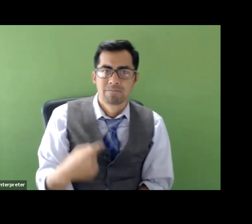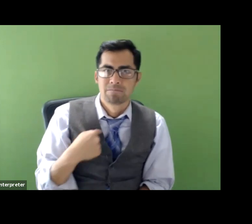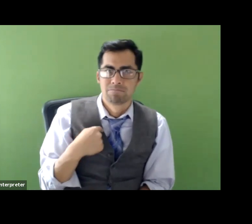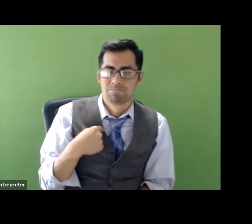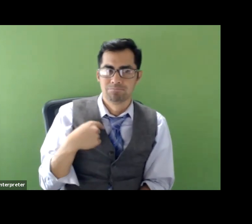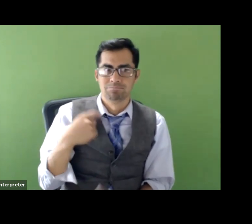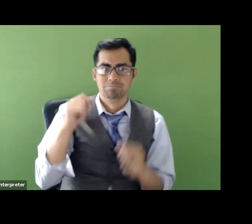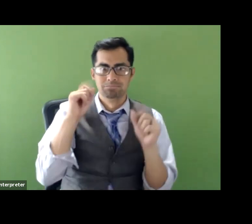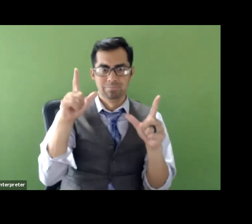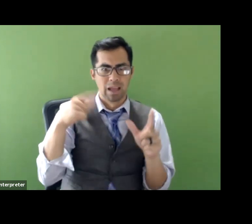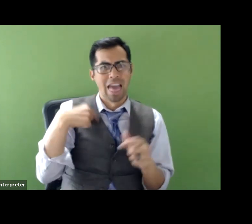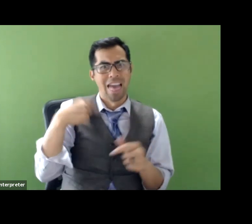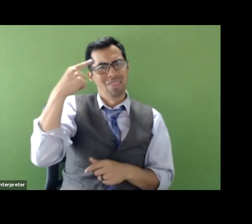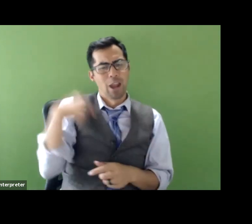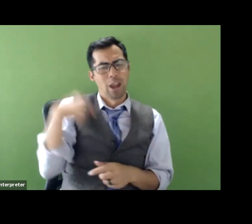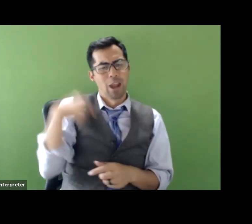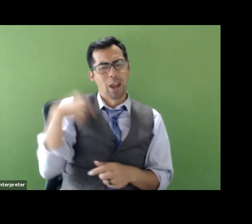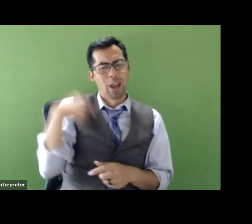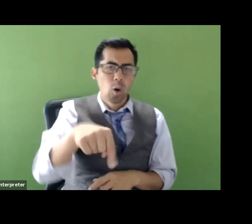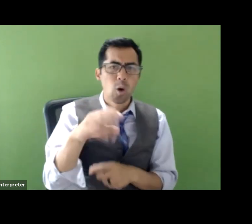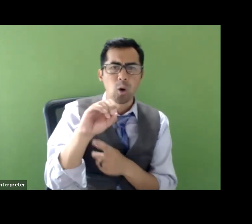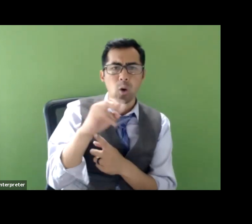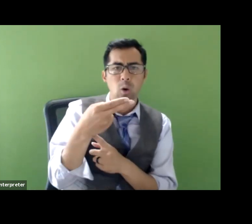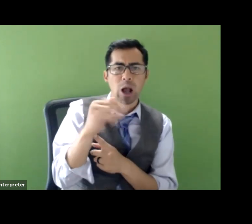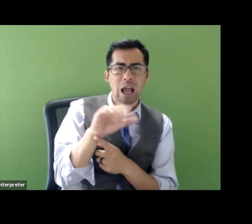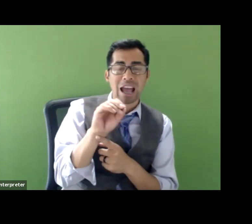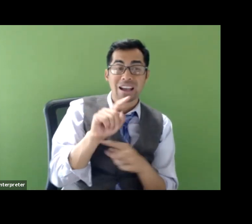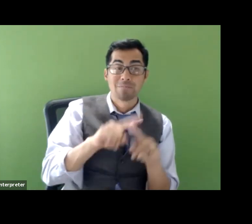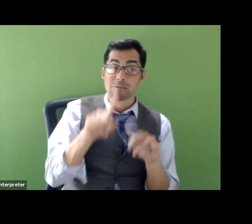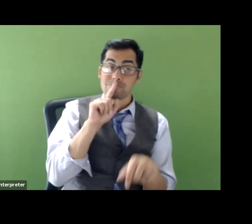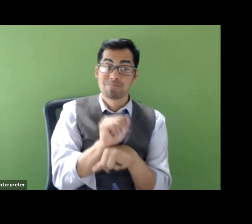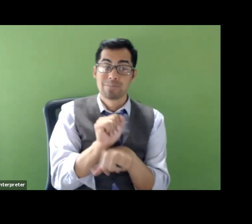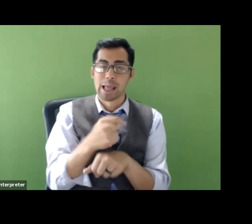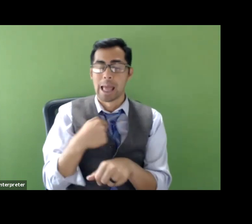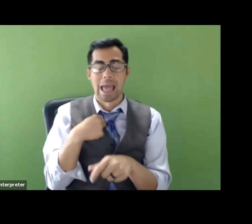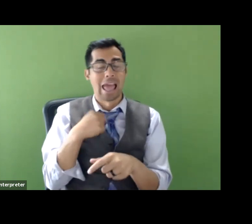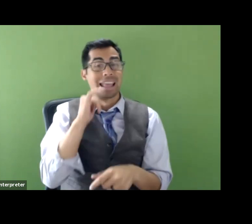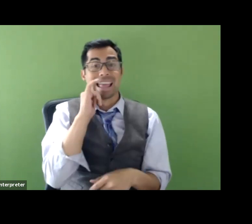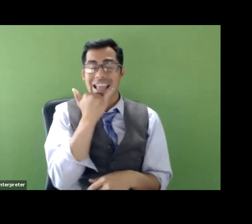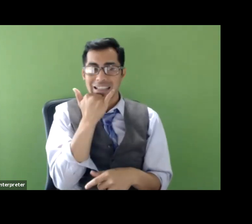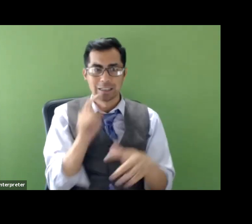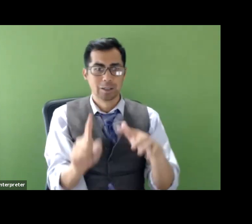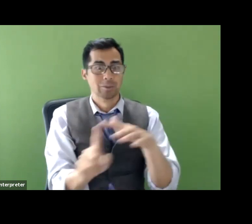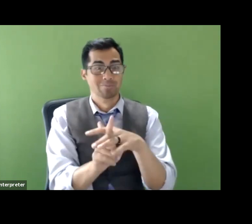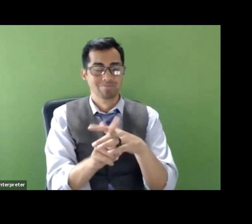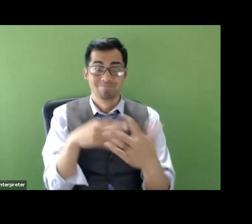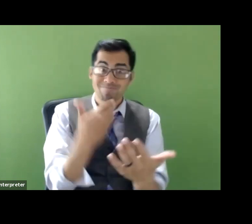coming to Ohio, but I knew then that I had accidentally stumbled upon heaven.